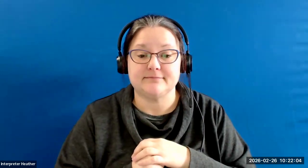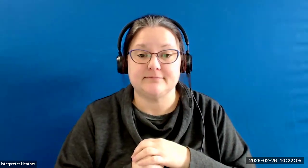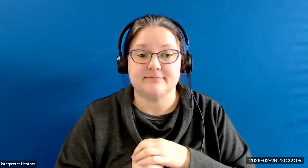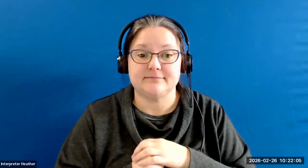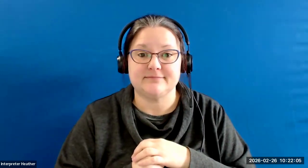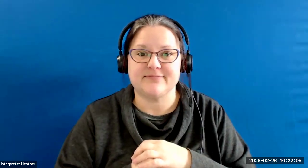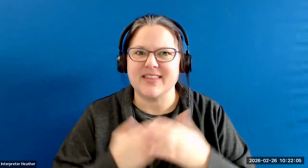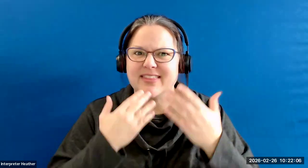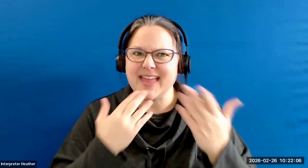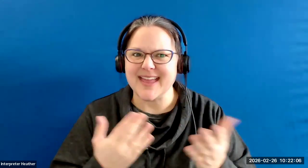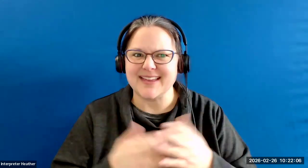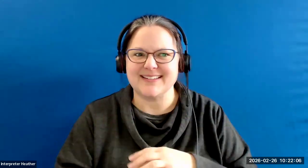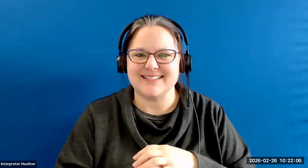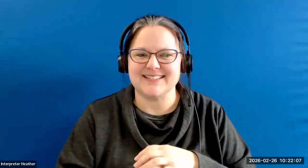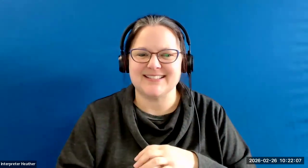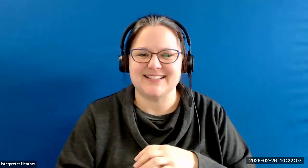Thanks, Connie.